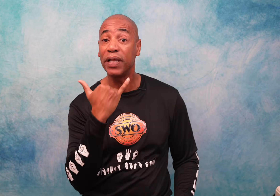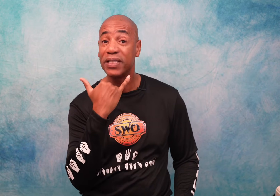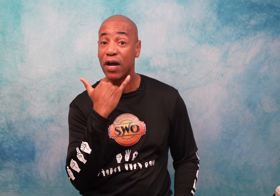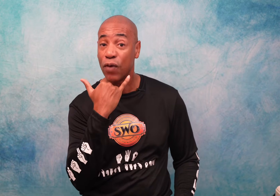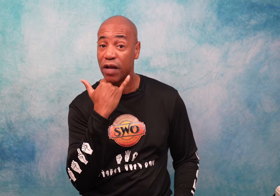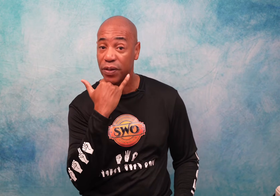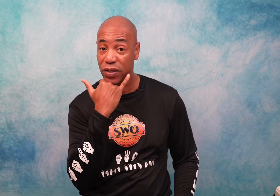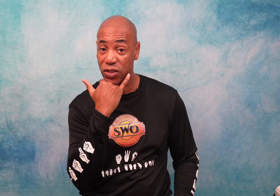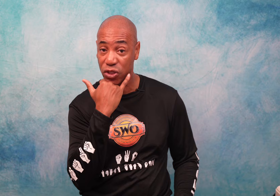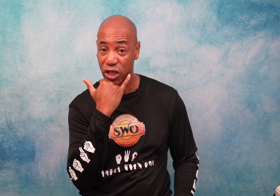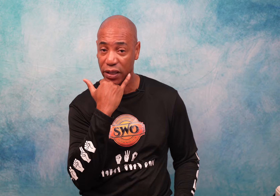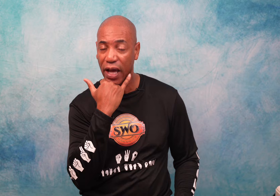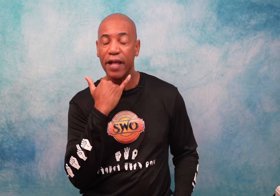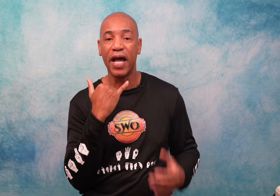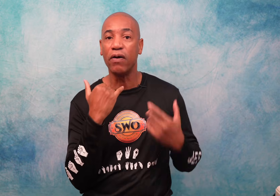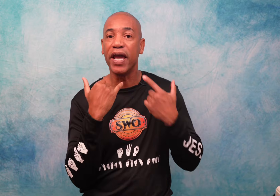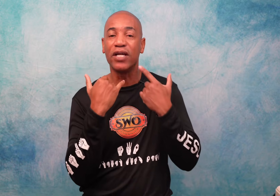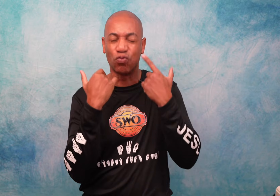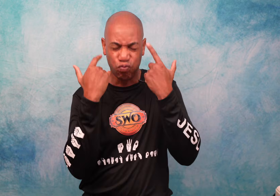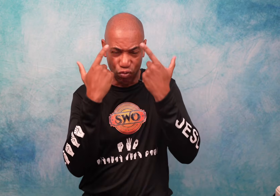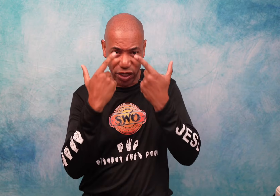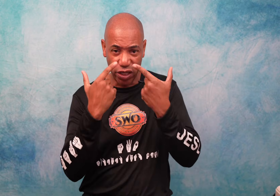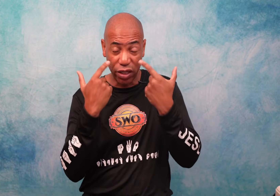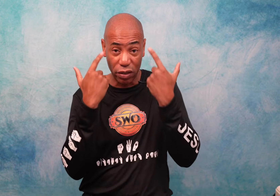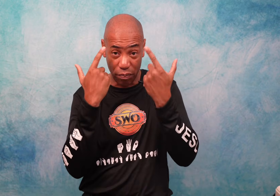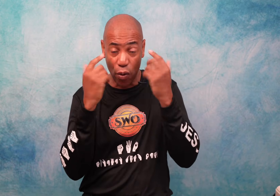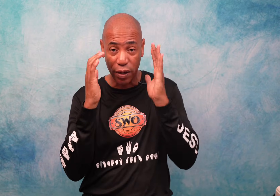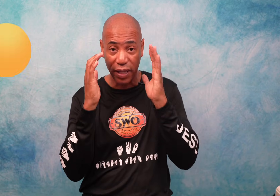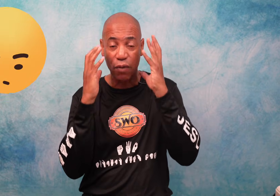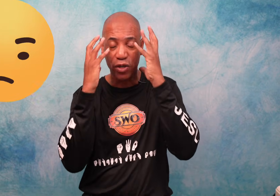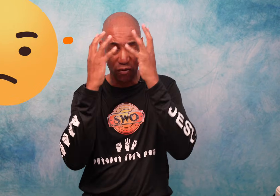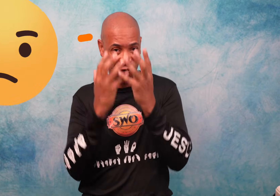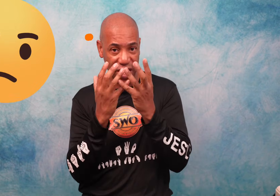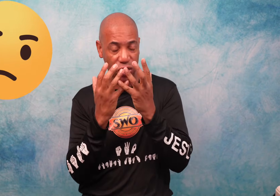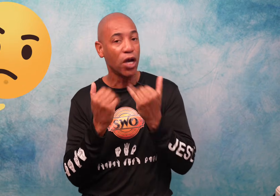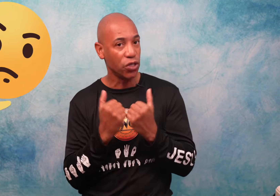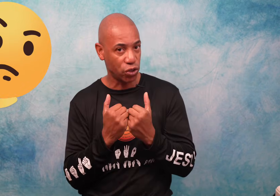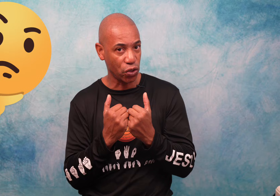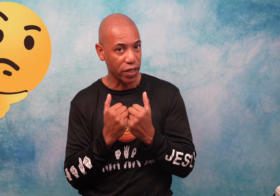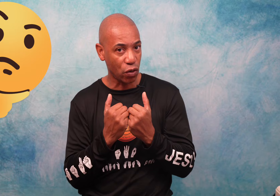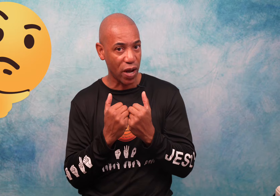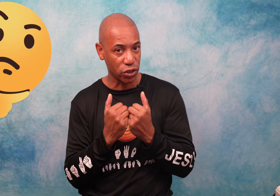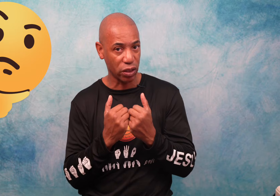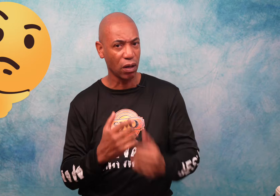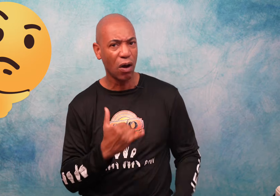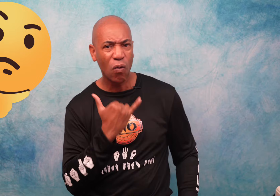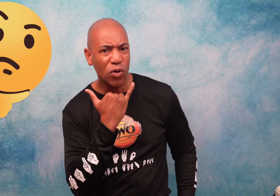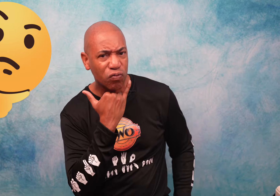place that right up underneath the chin. Now, it's real important that with your face, you're showing the question. What's